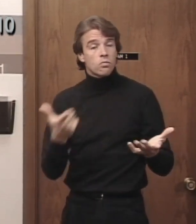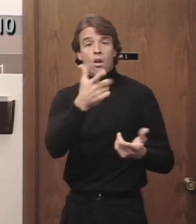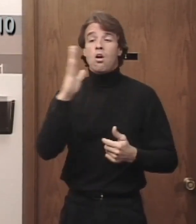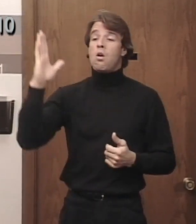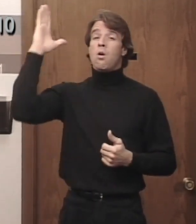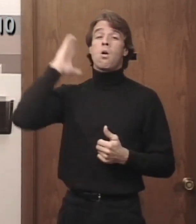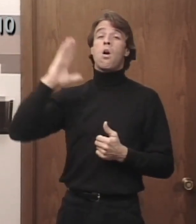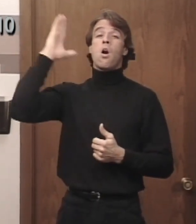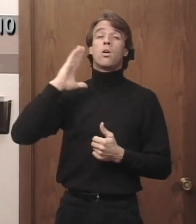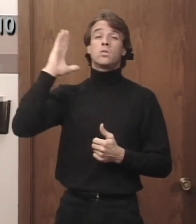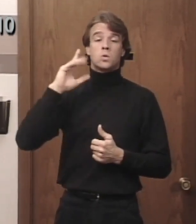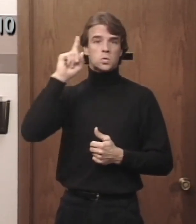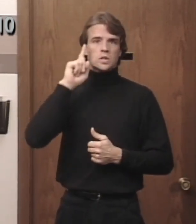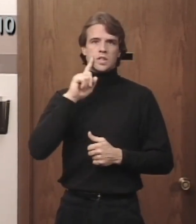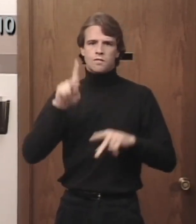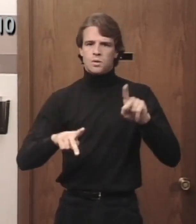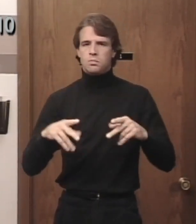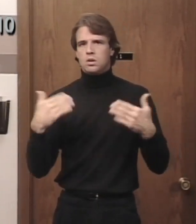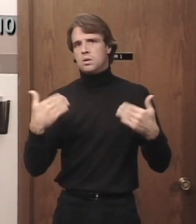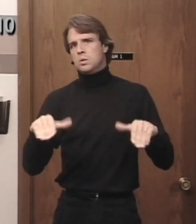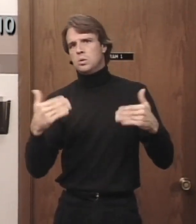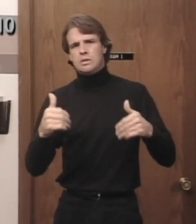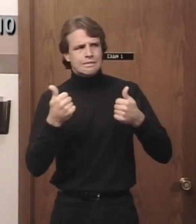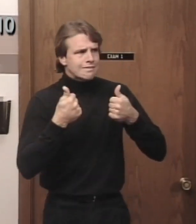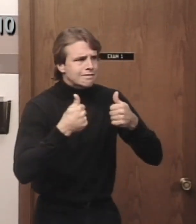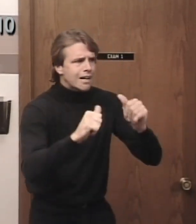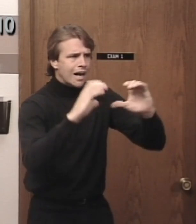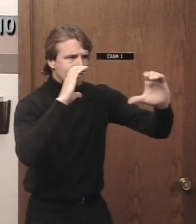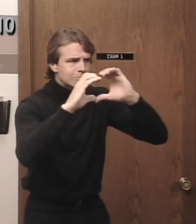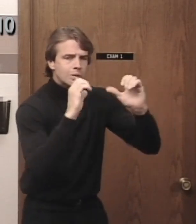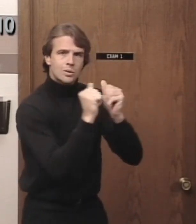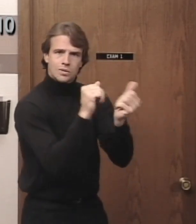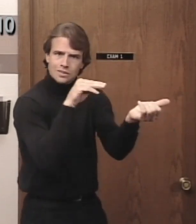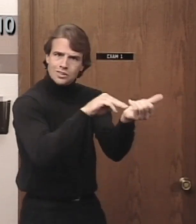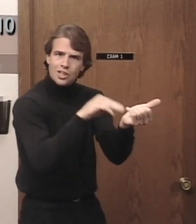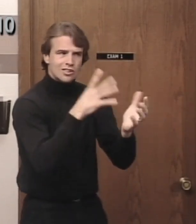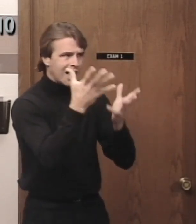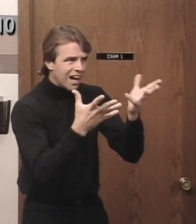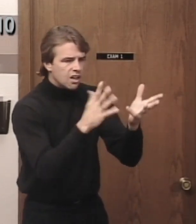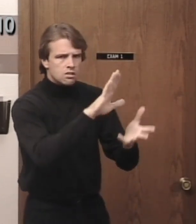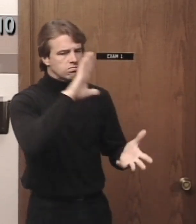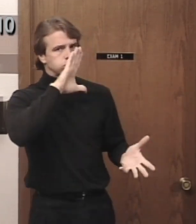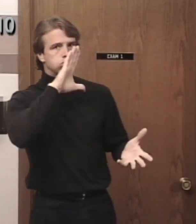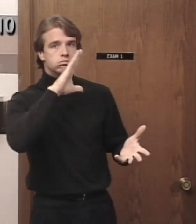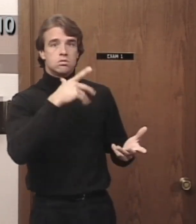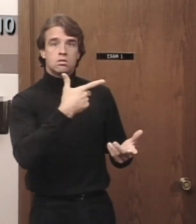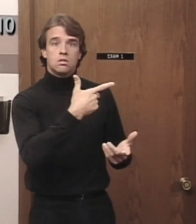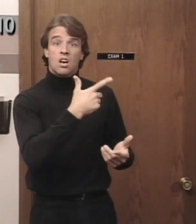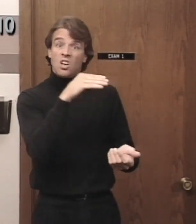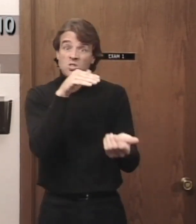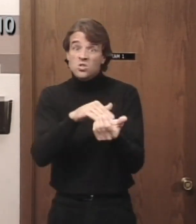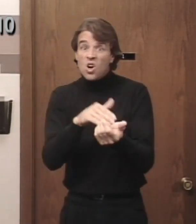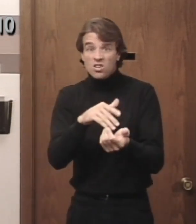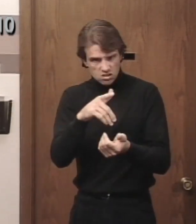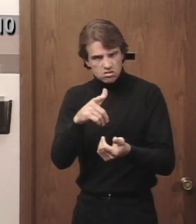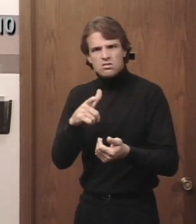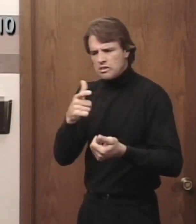law. In the past, deaf people were frustrated trying to fulfill their medical needs because they could not communicate clearly